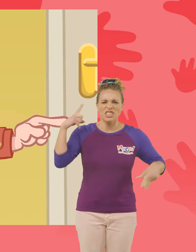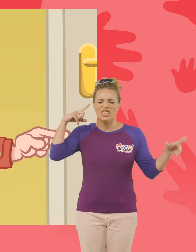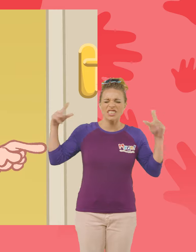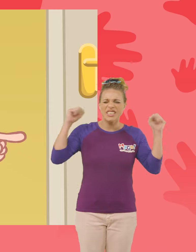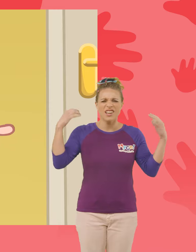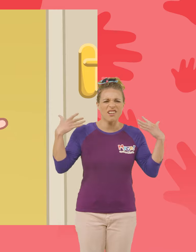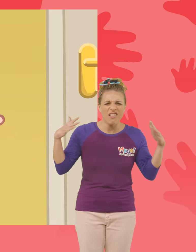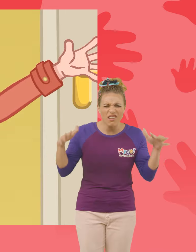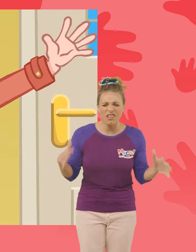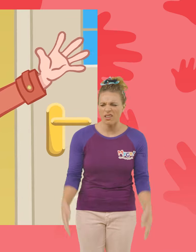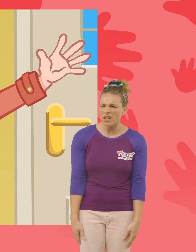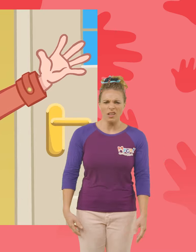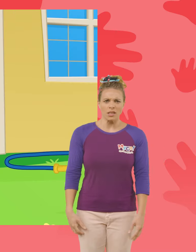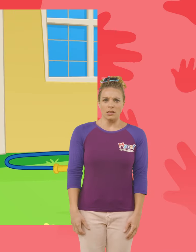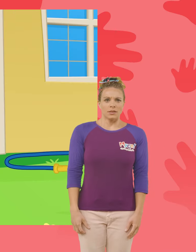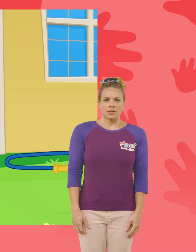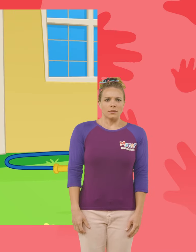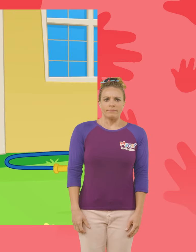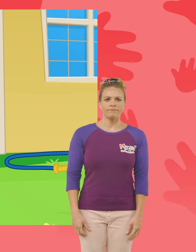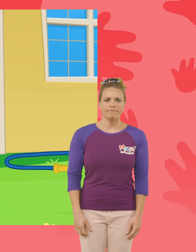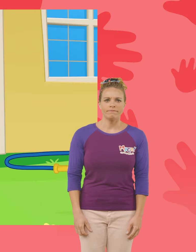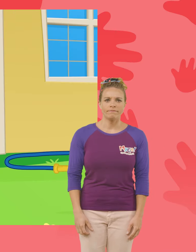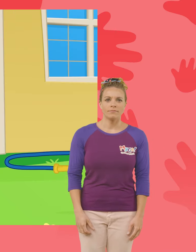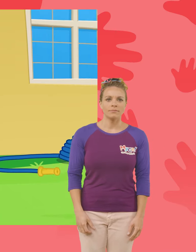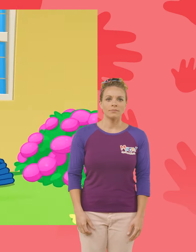Those kids are so loud.